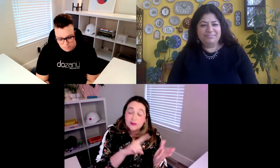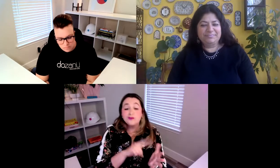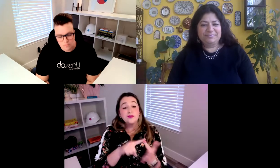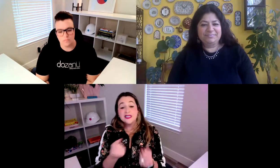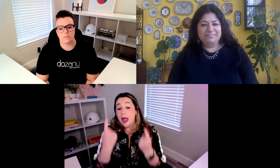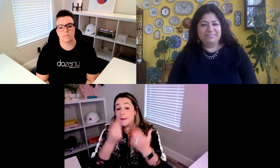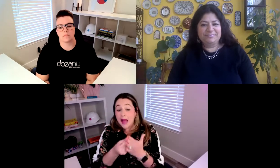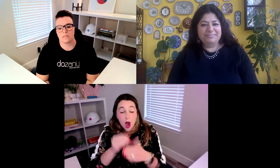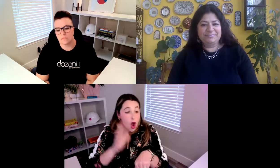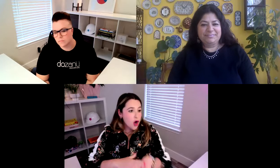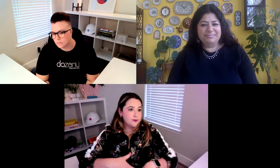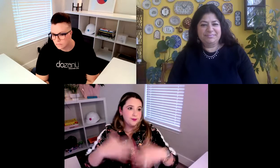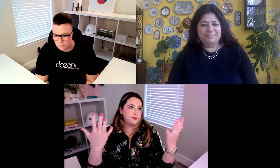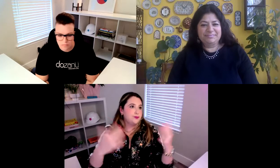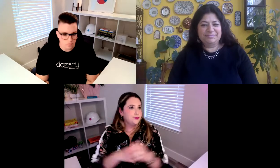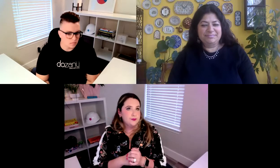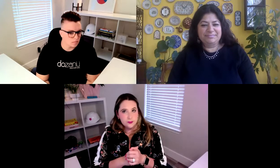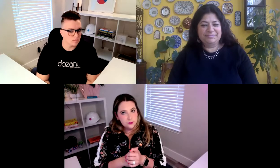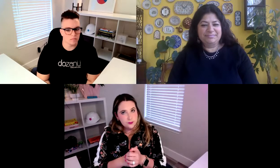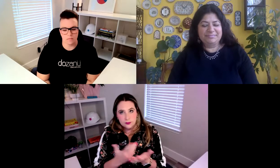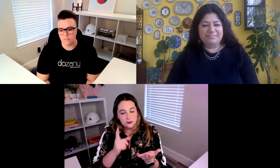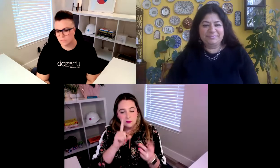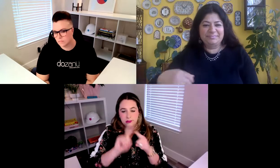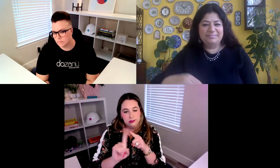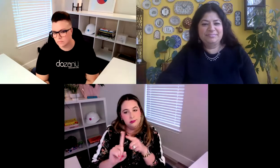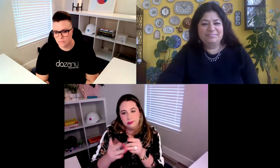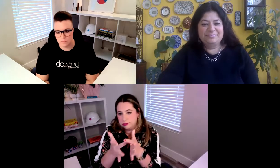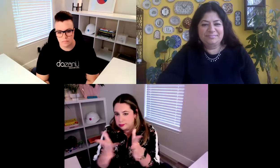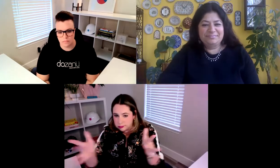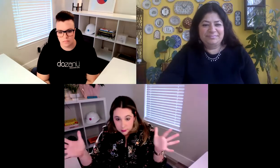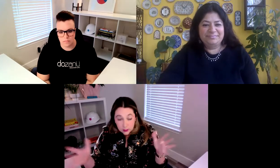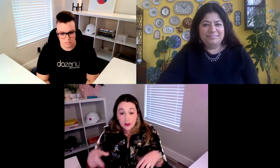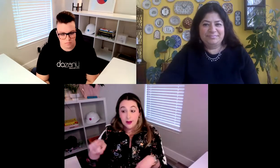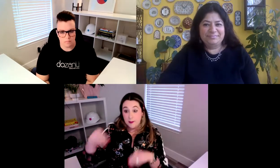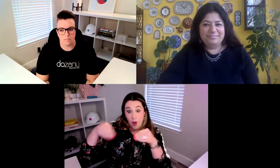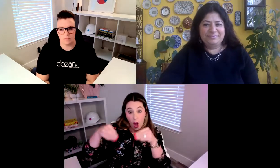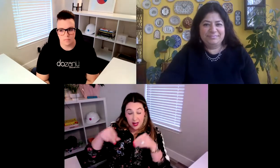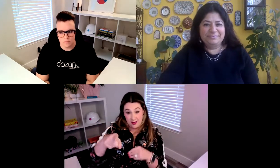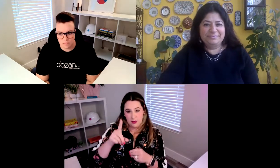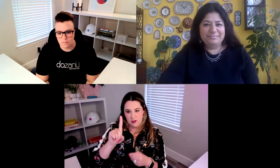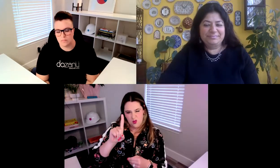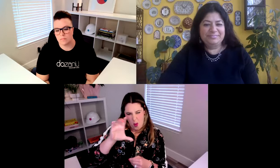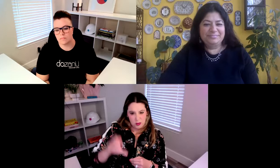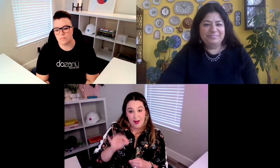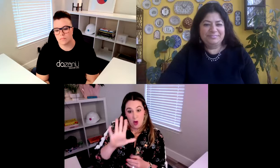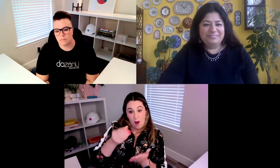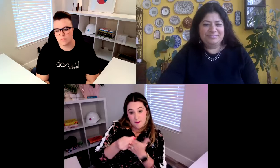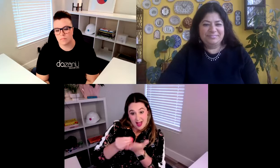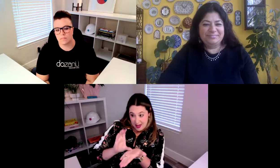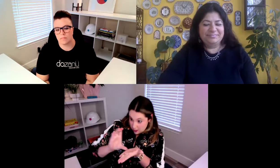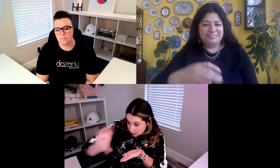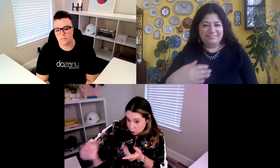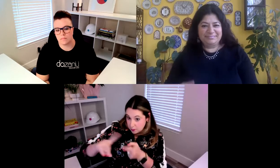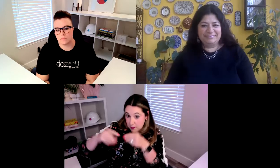have to spend money on legal fees. They have to spend money on, you know, so many different things are required to start up a